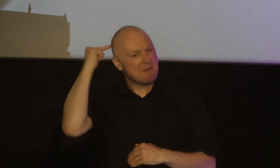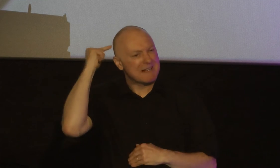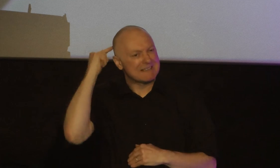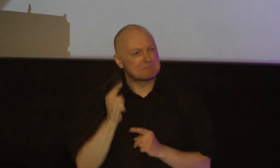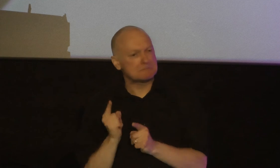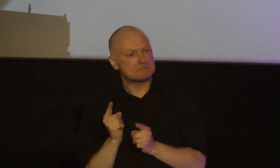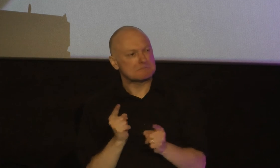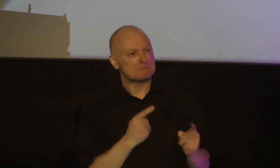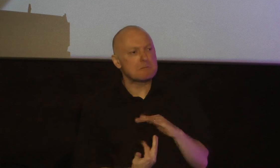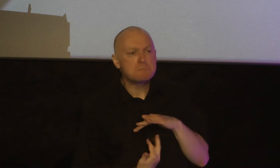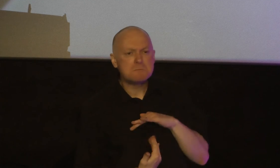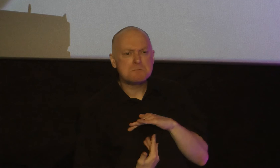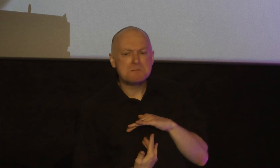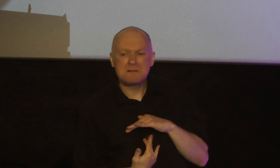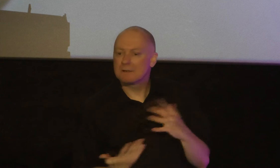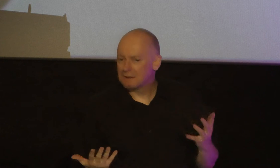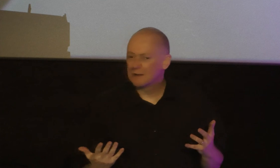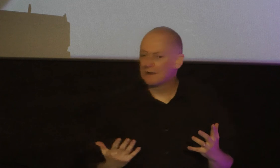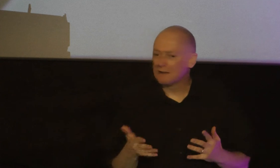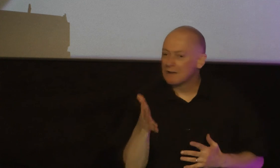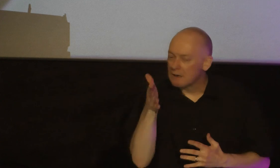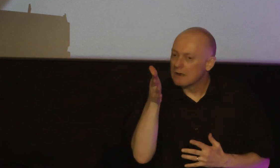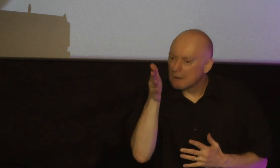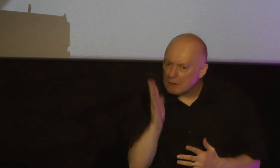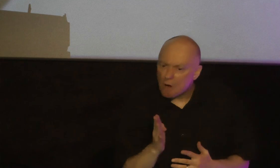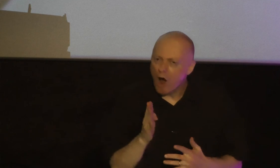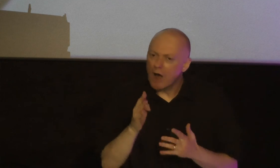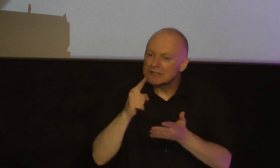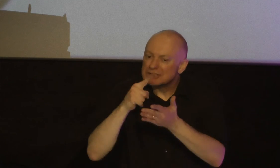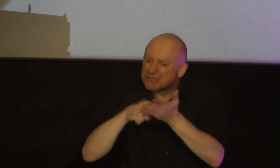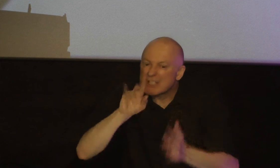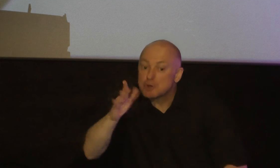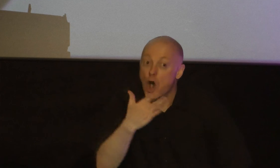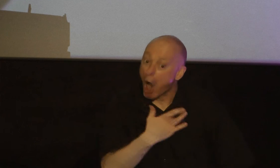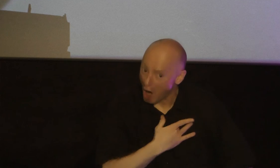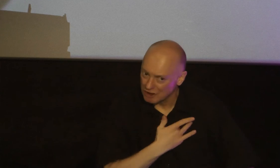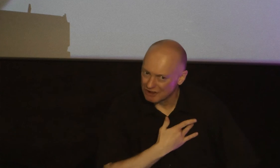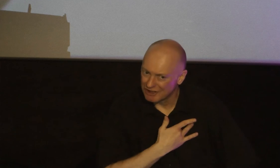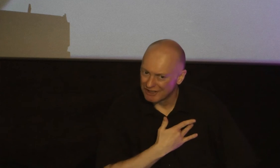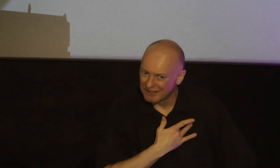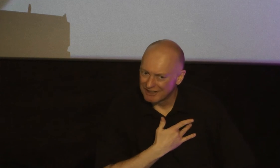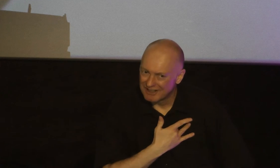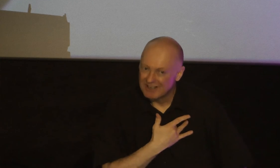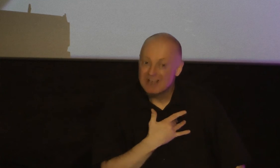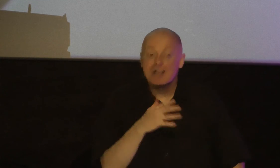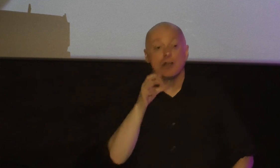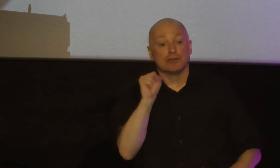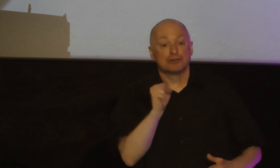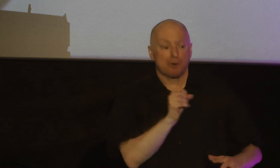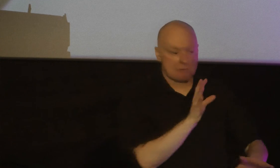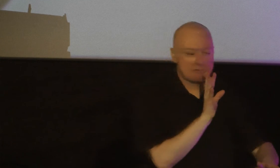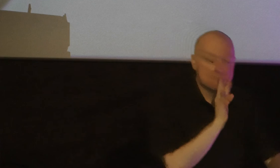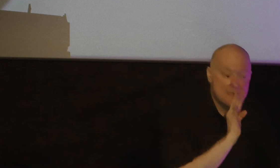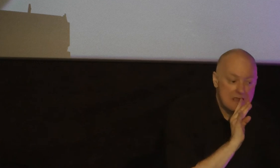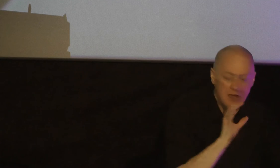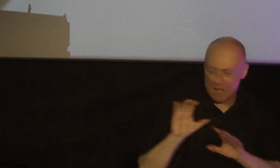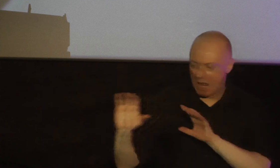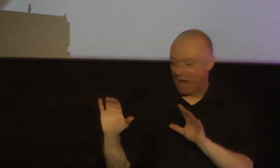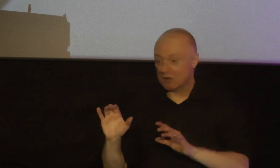God is always going after the heart and so speaking and acting with real wisdom means that we